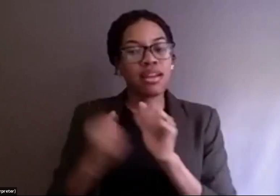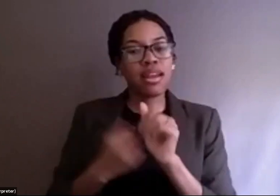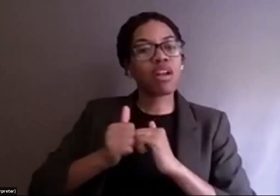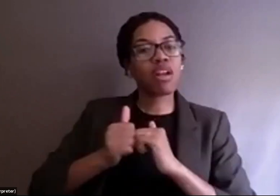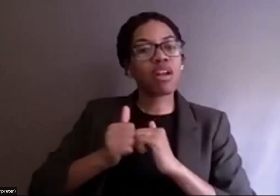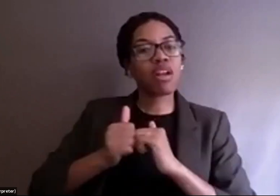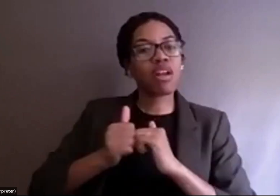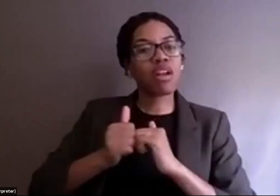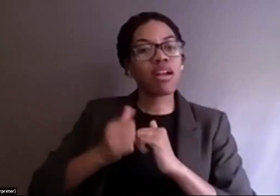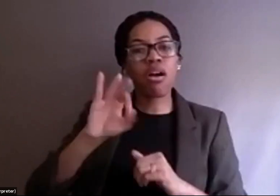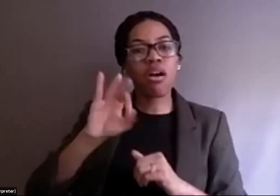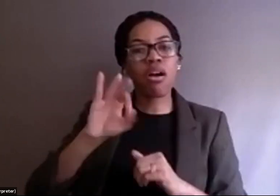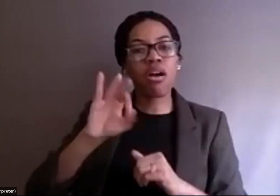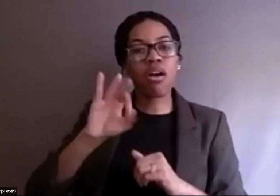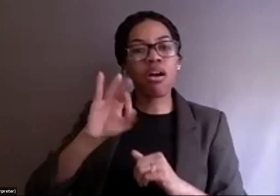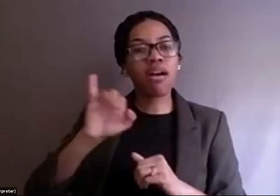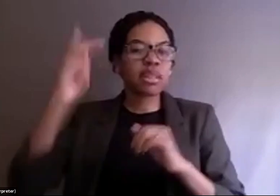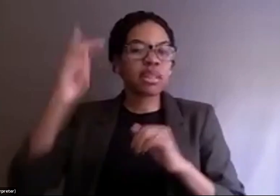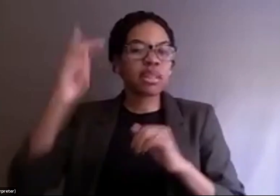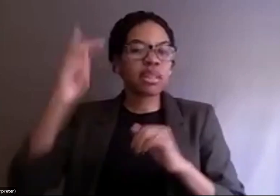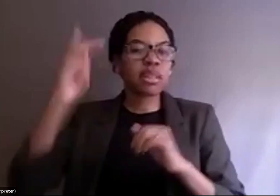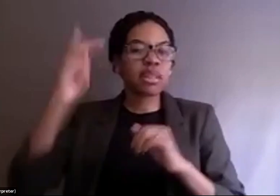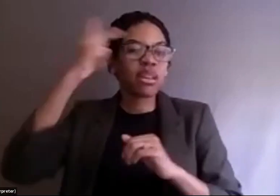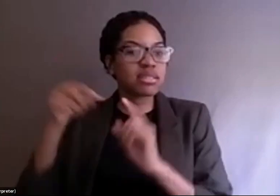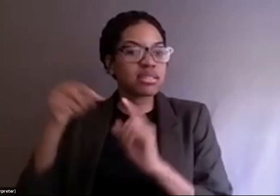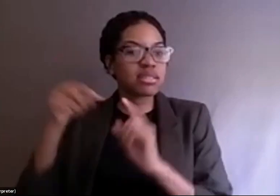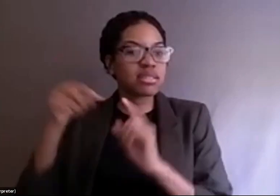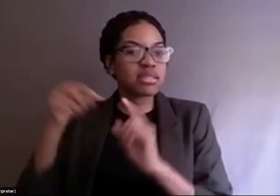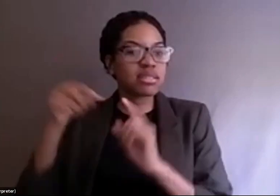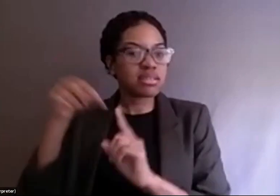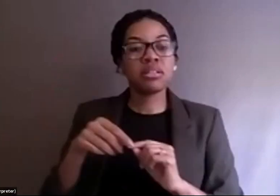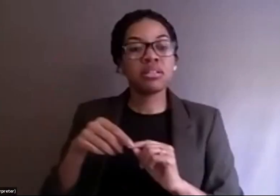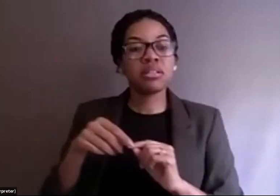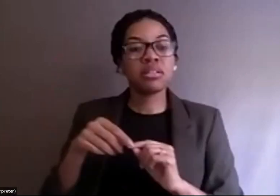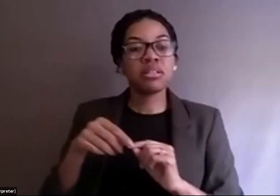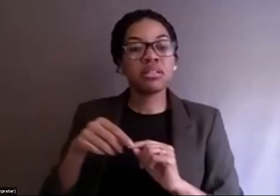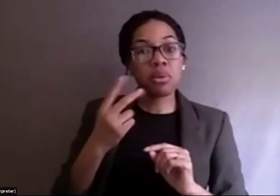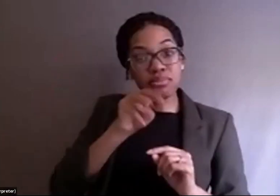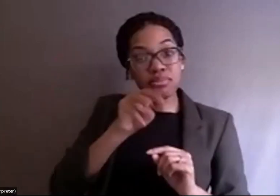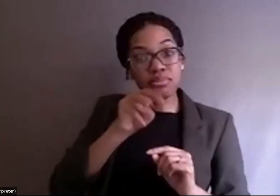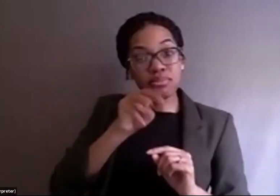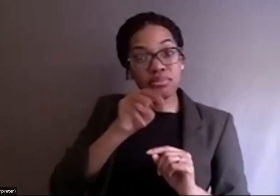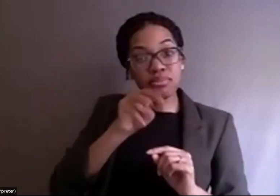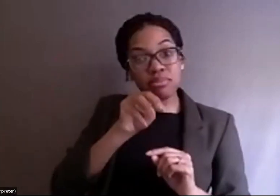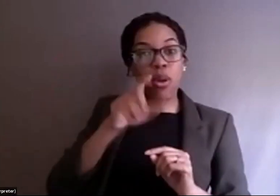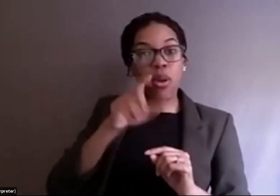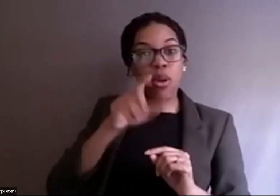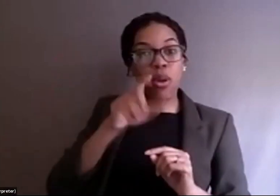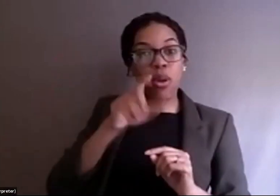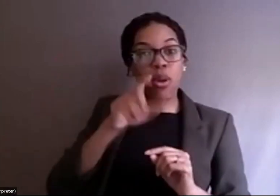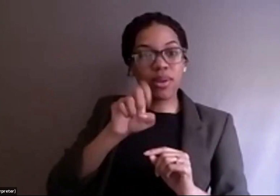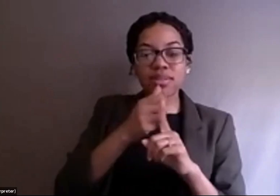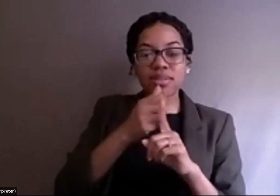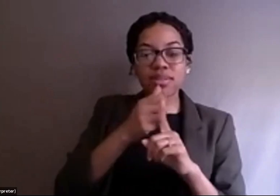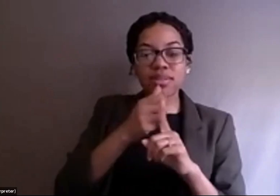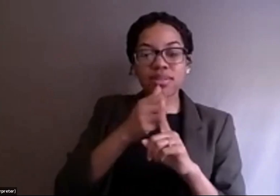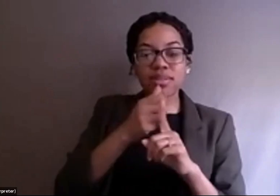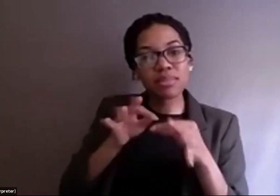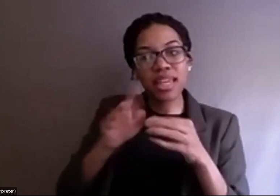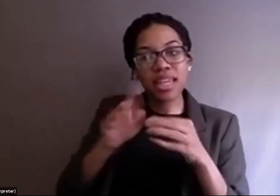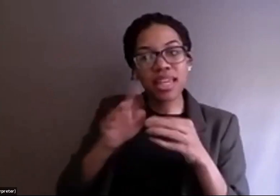in fact the person who they were supporting. So that because we had two big problems, we had